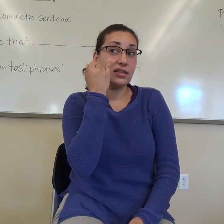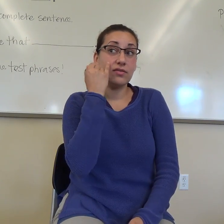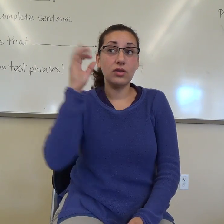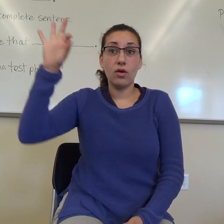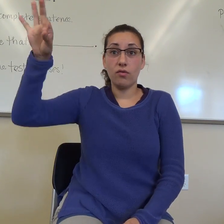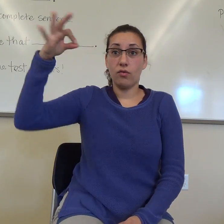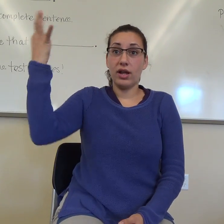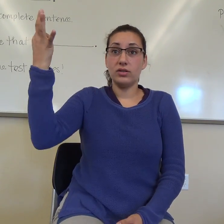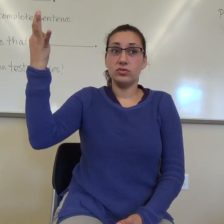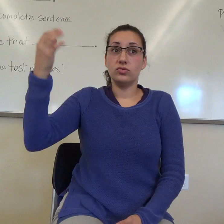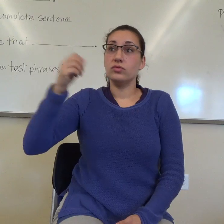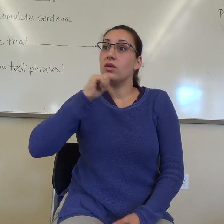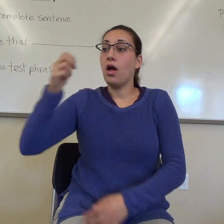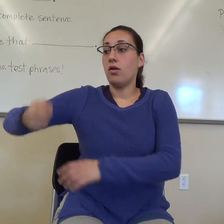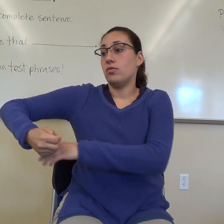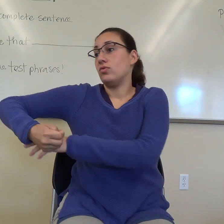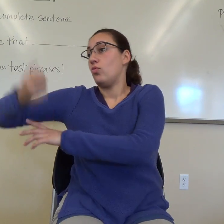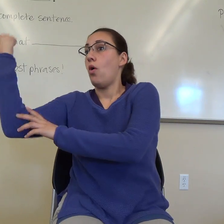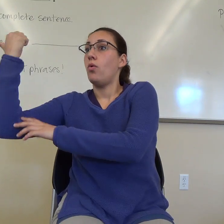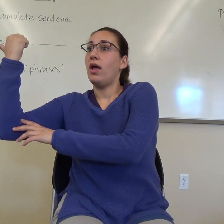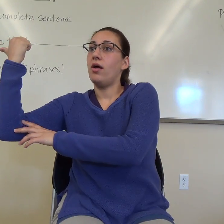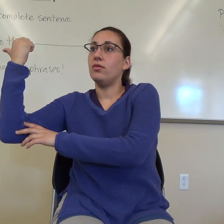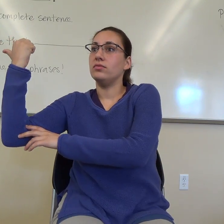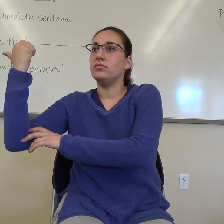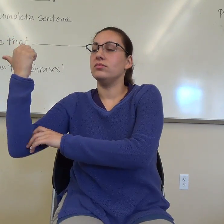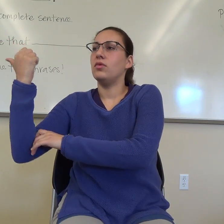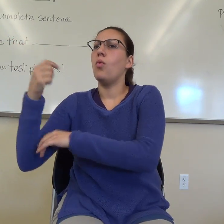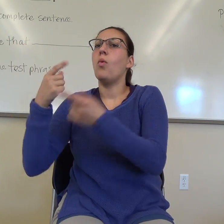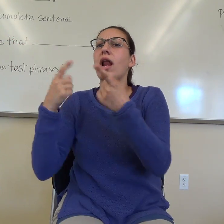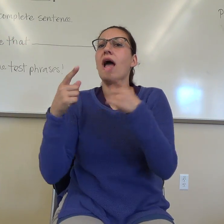real Independence Day, what happened on the 5th of May?